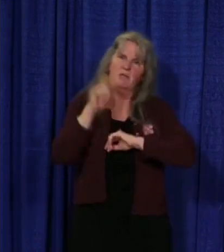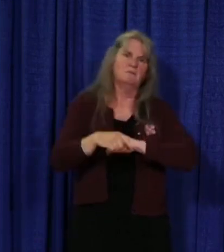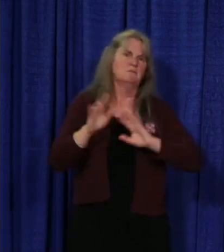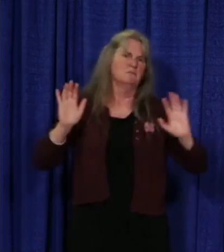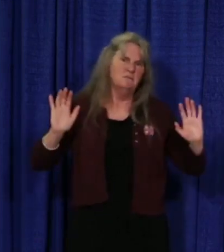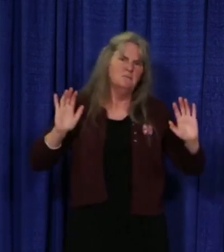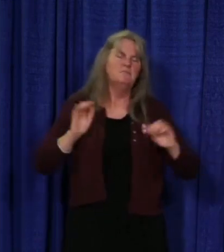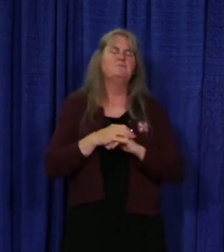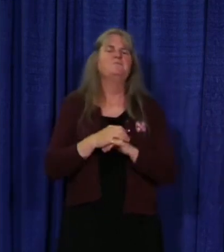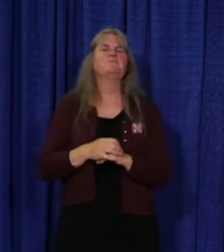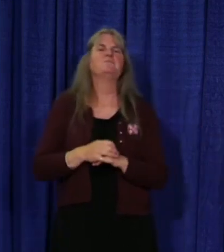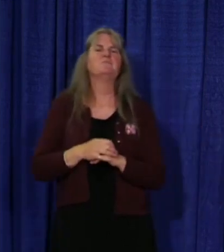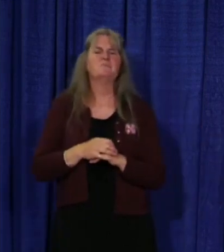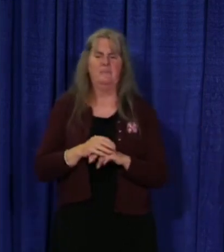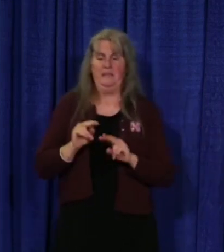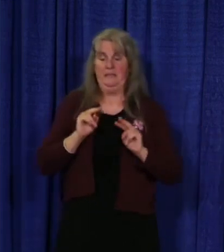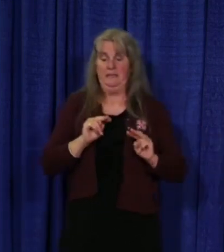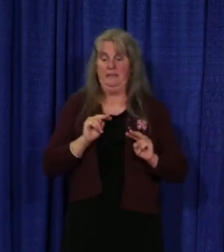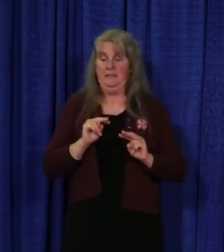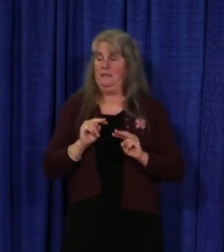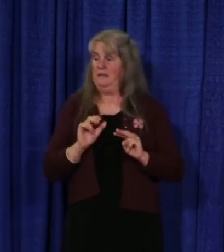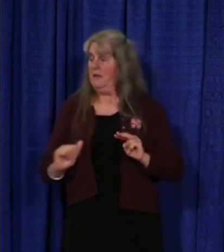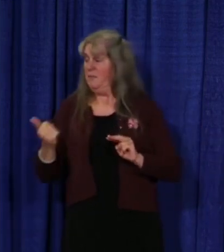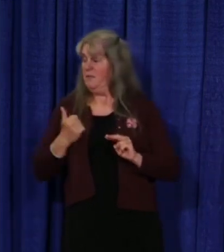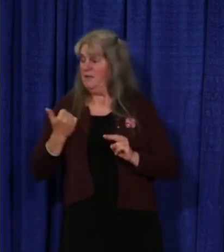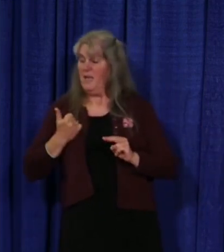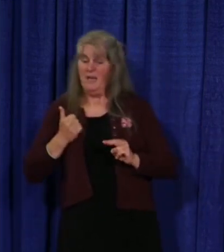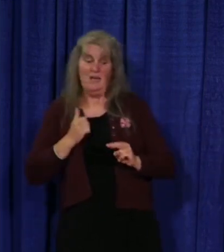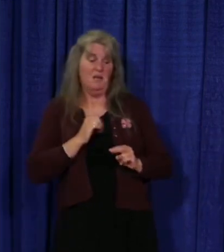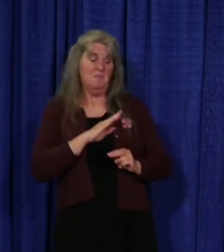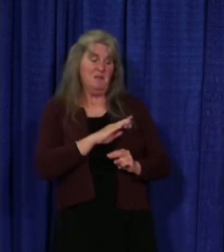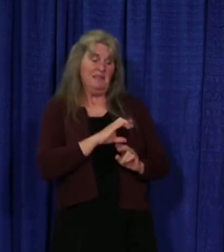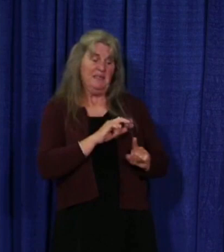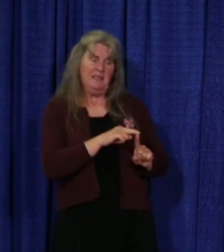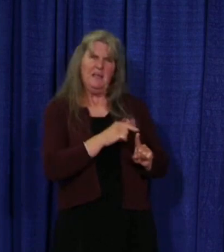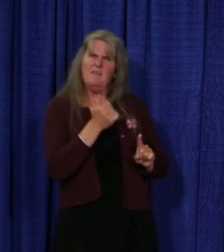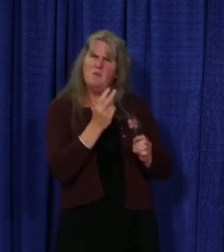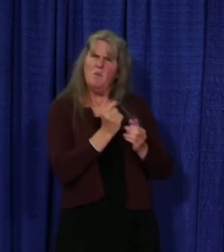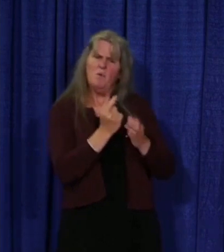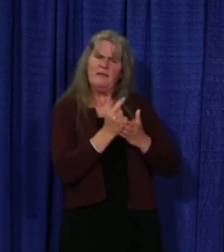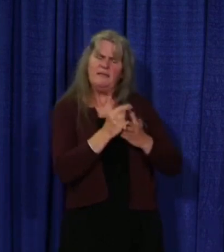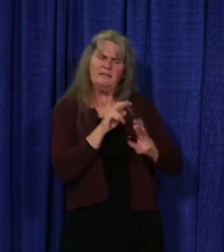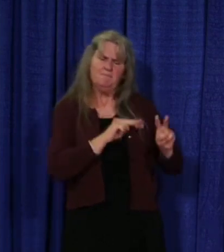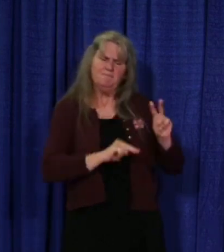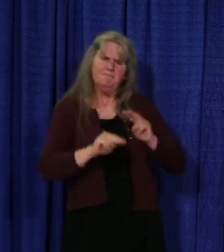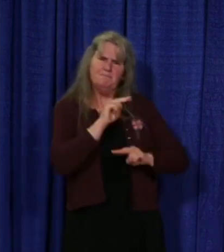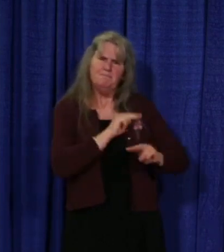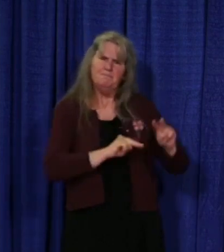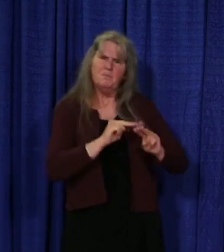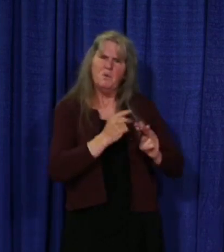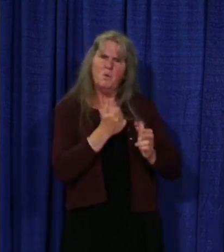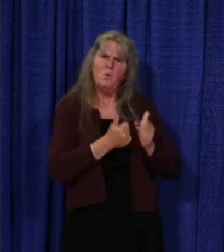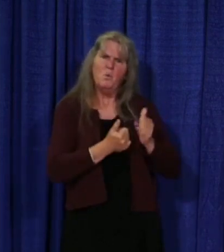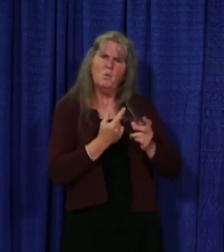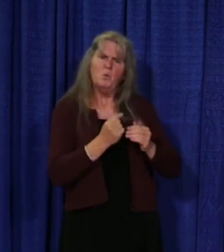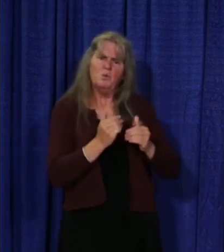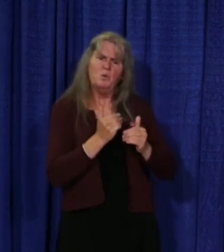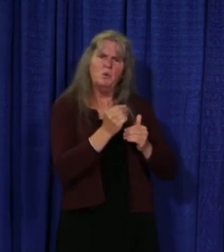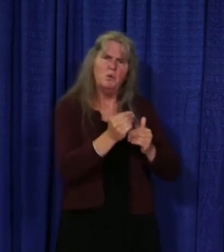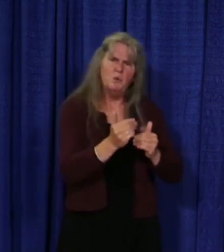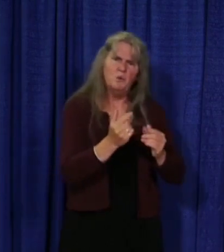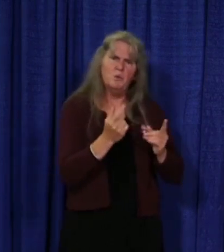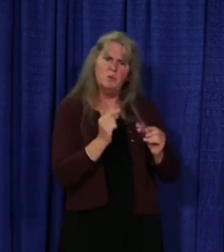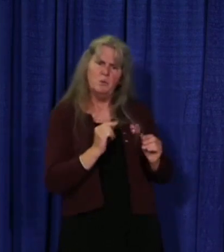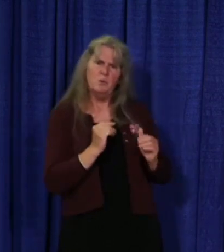and given what we are presently seeing in BC, we need to take a few more weeks to get a better picture on which way the trends are